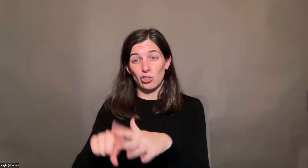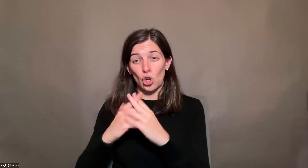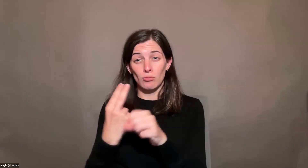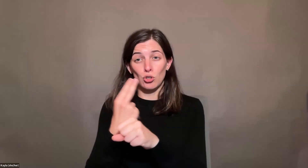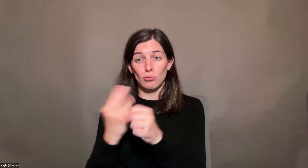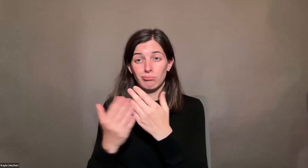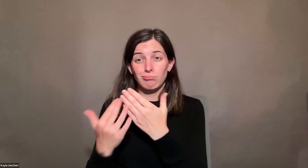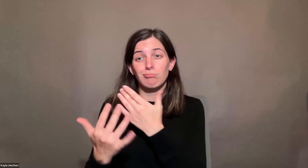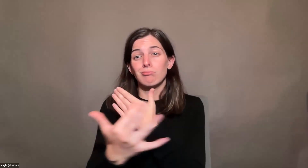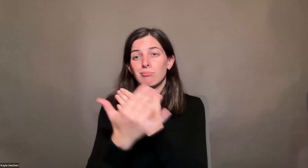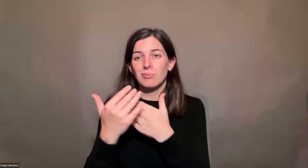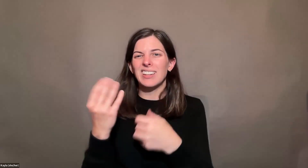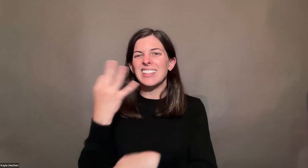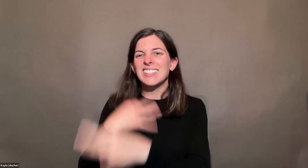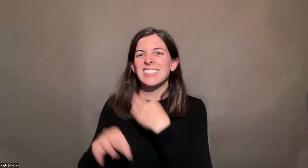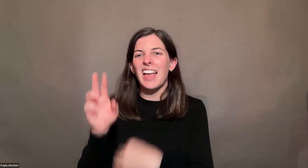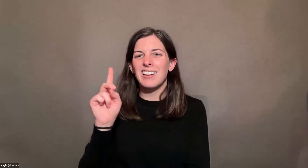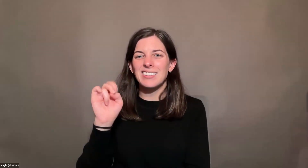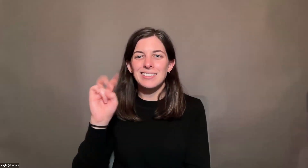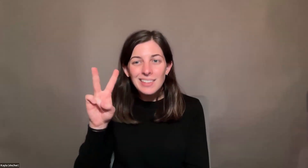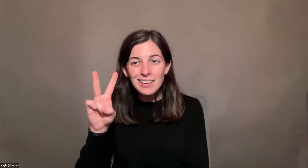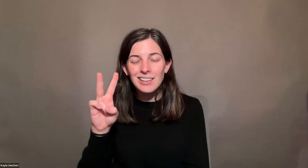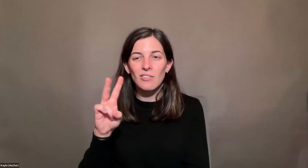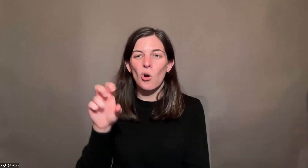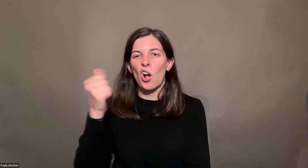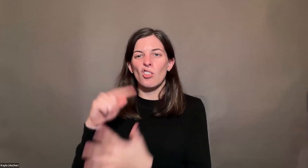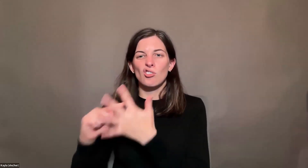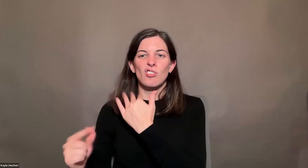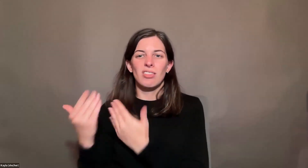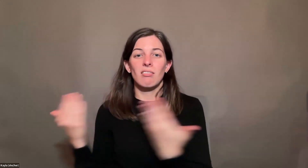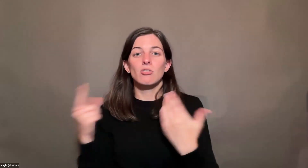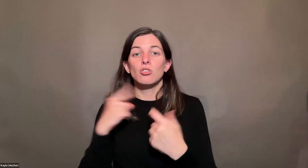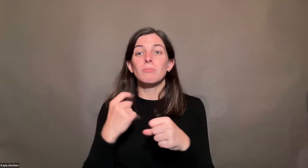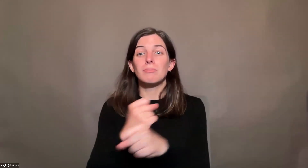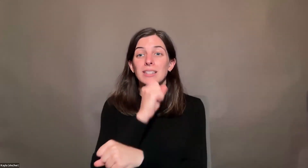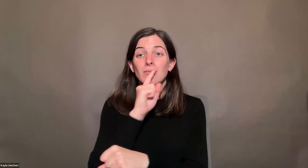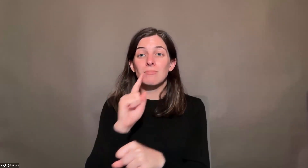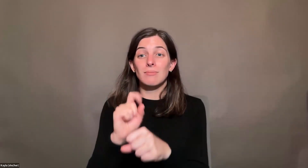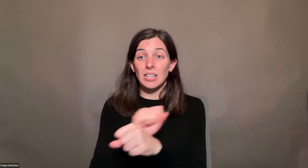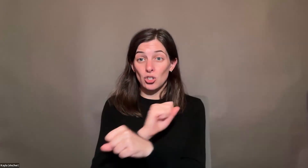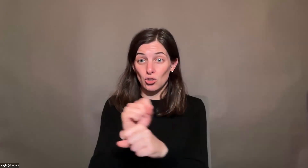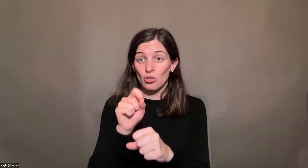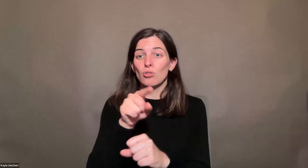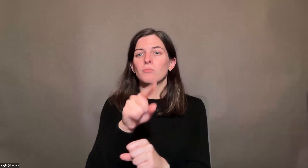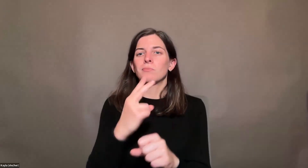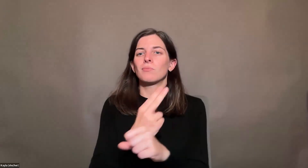of div or some sort of other things. So put the right things into the right place, then it will improve